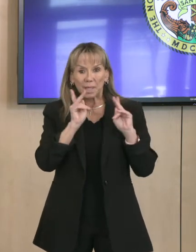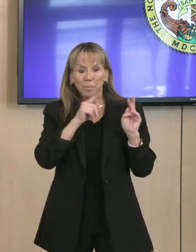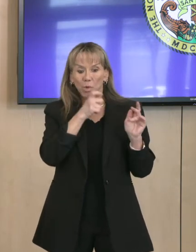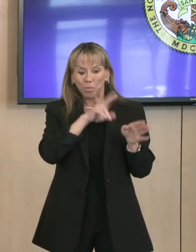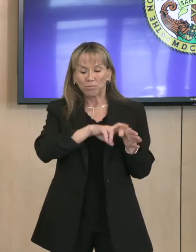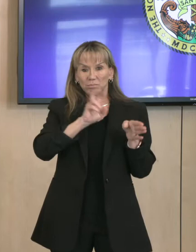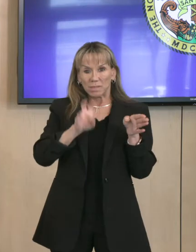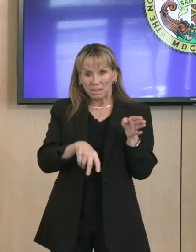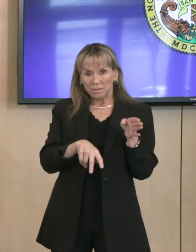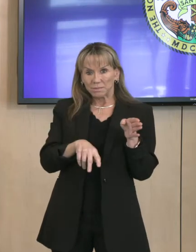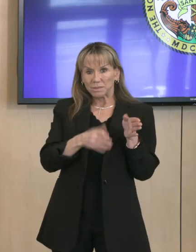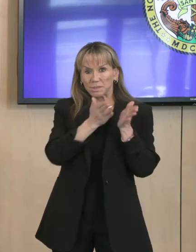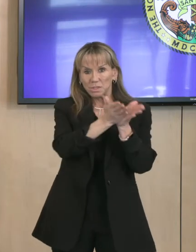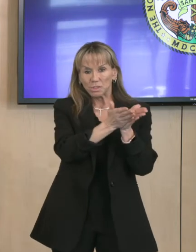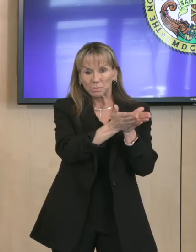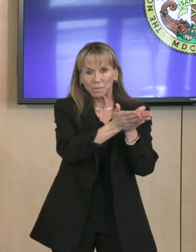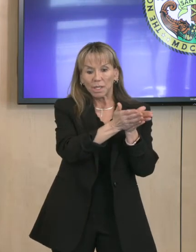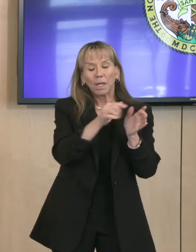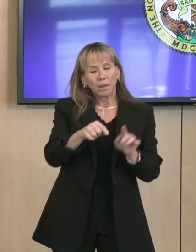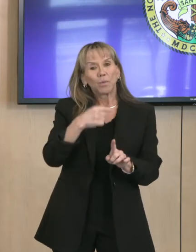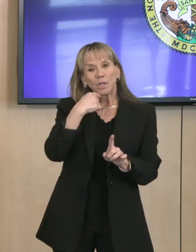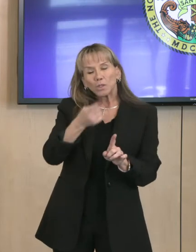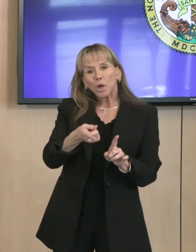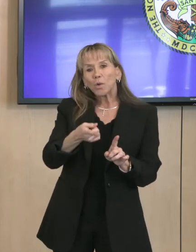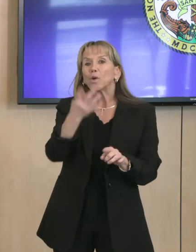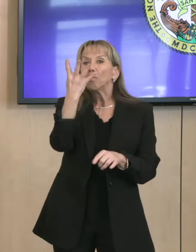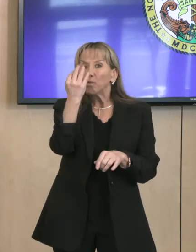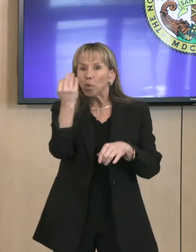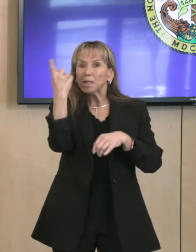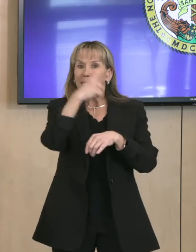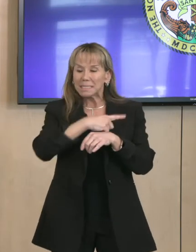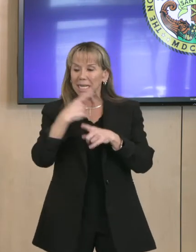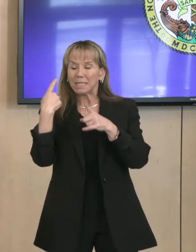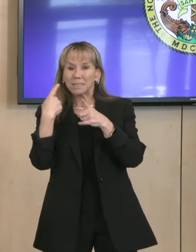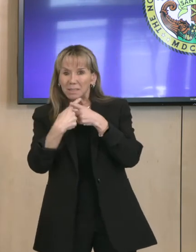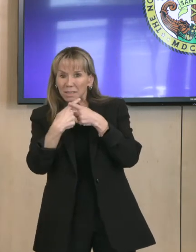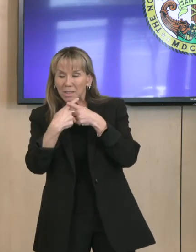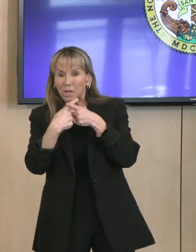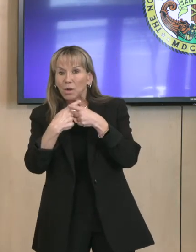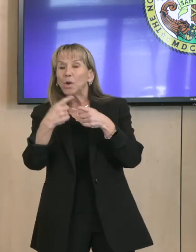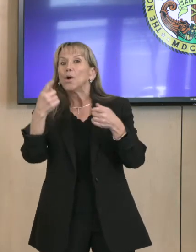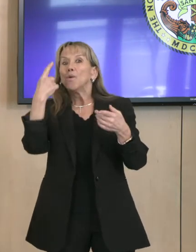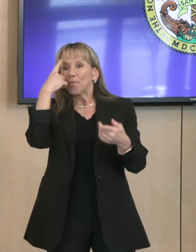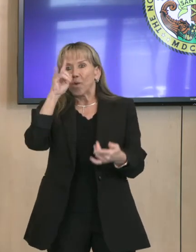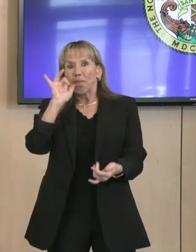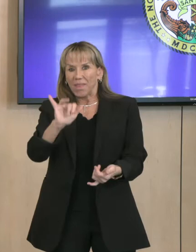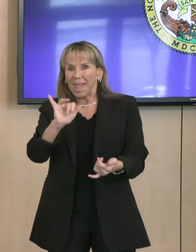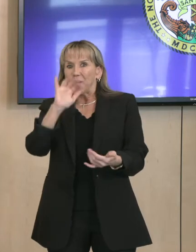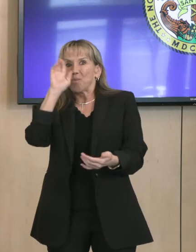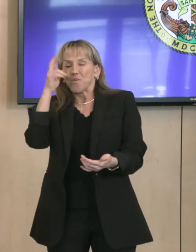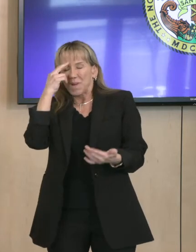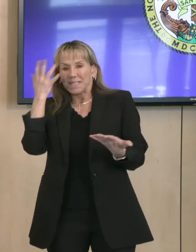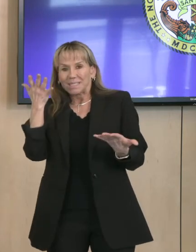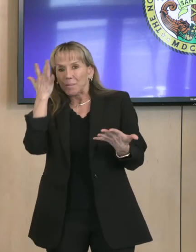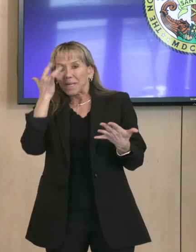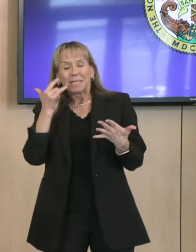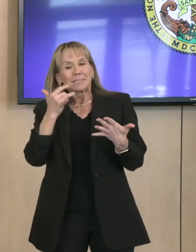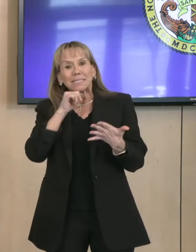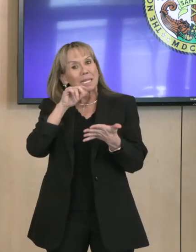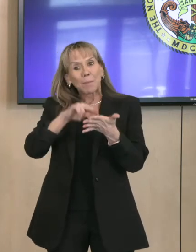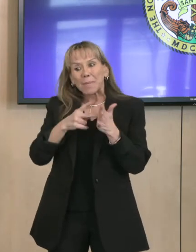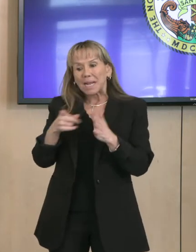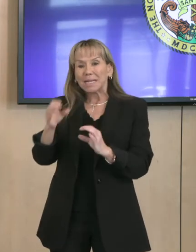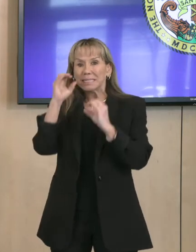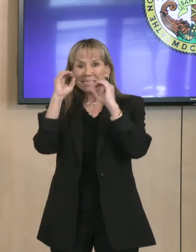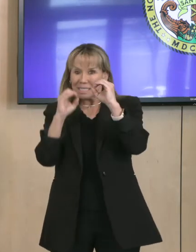to go to 14 days of quarantine precisely for the reason that they were not at zero risk, but they